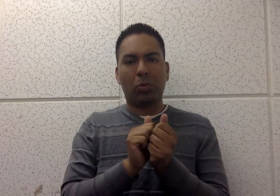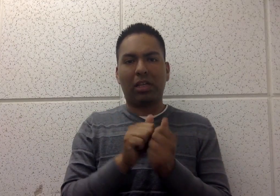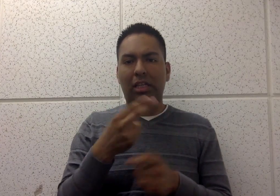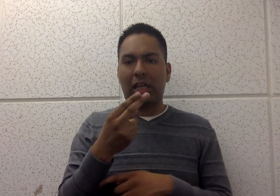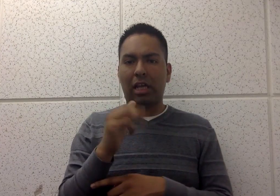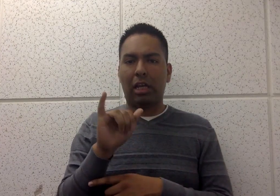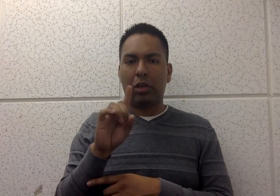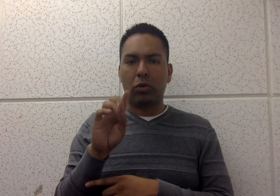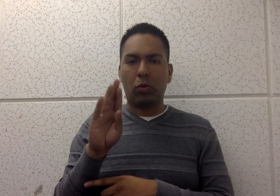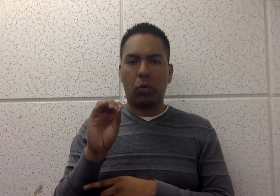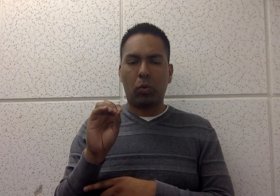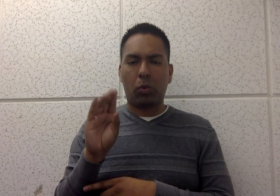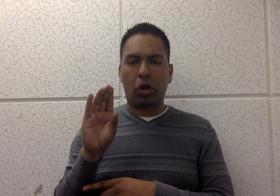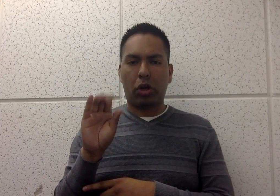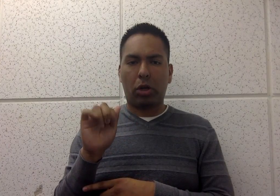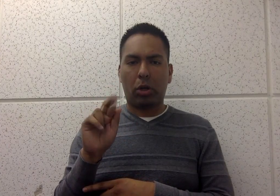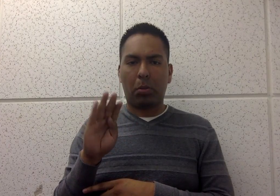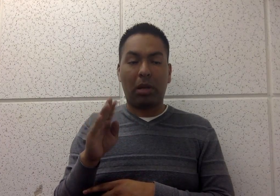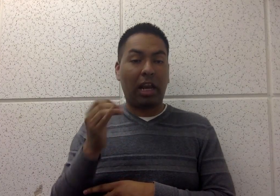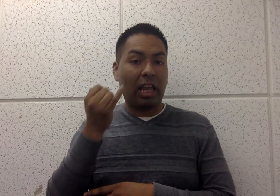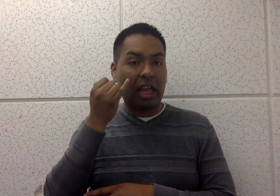it as they would to contact with real ants.